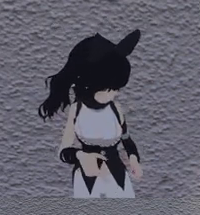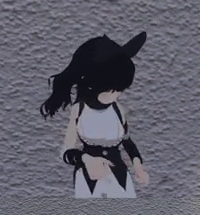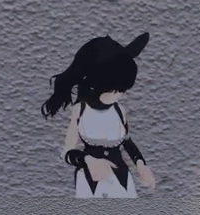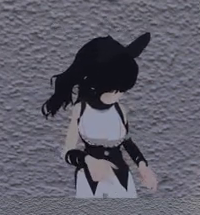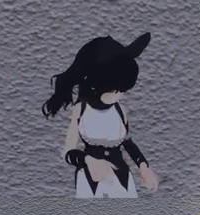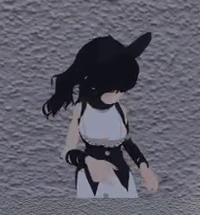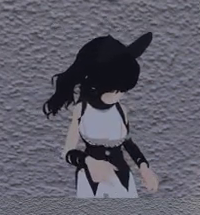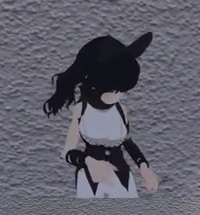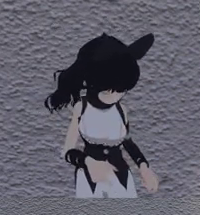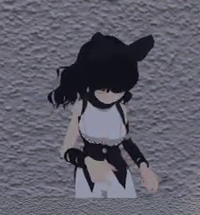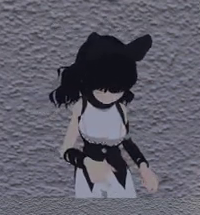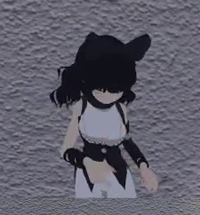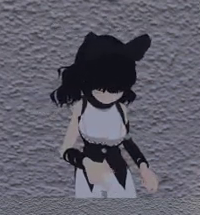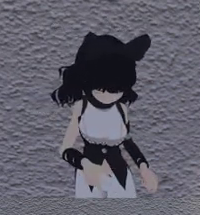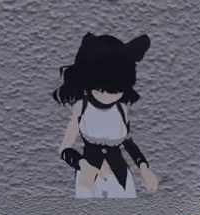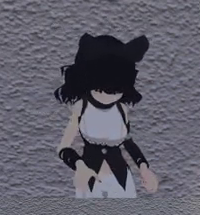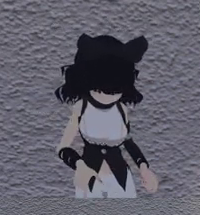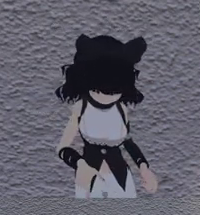Okay, so next.